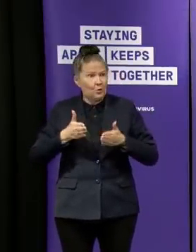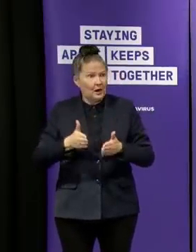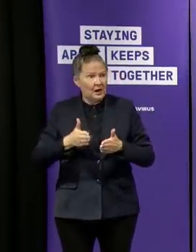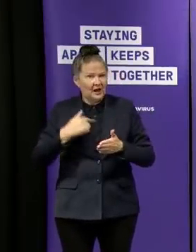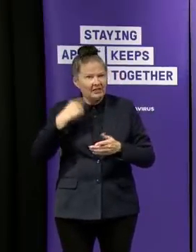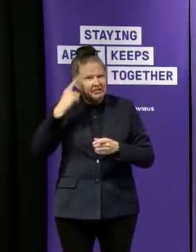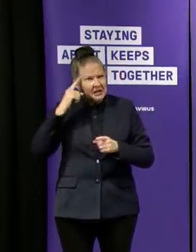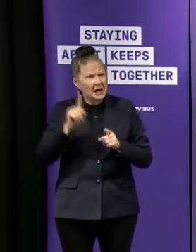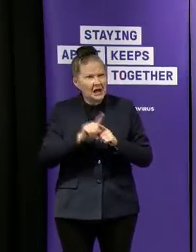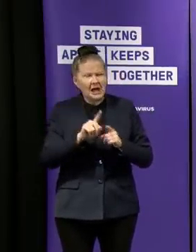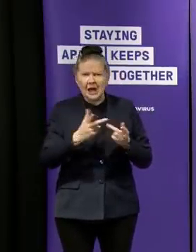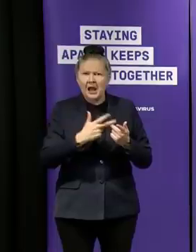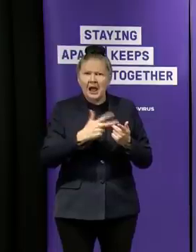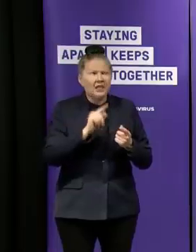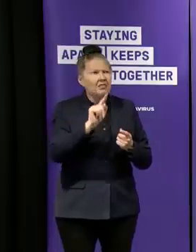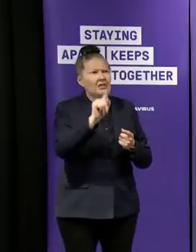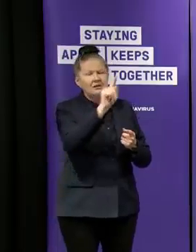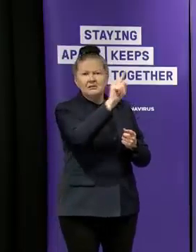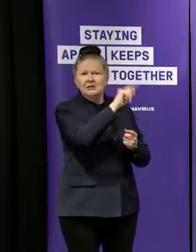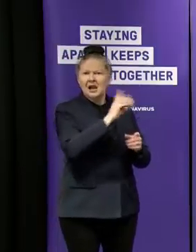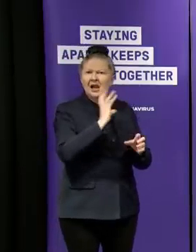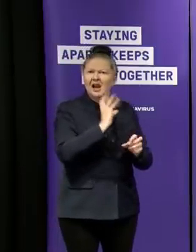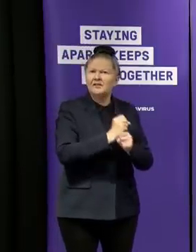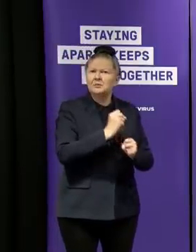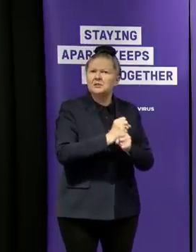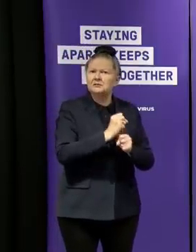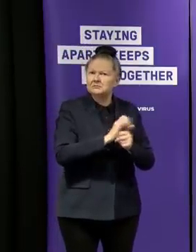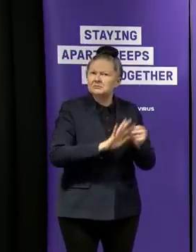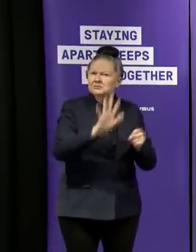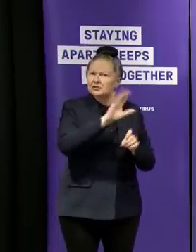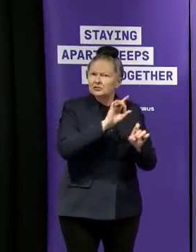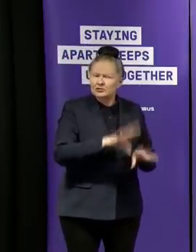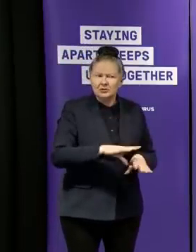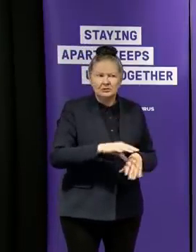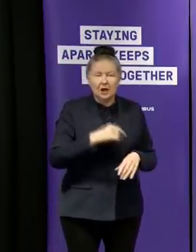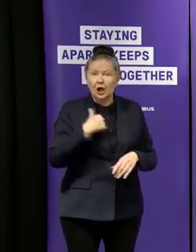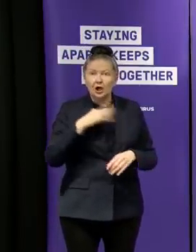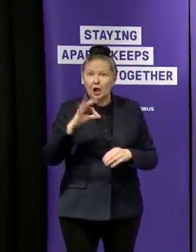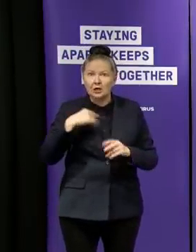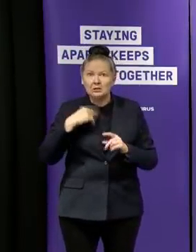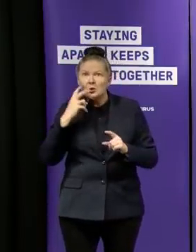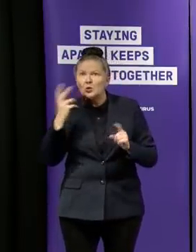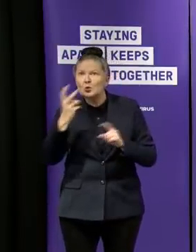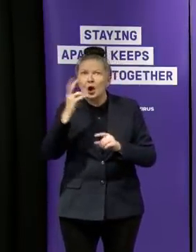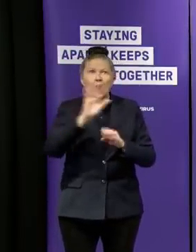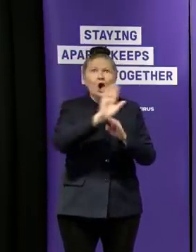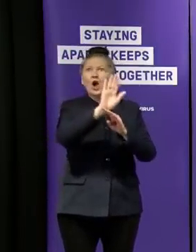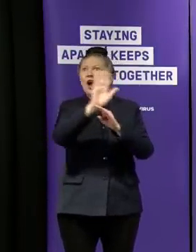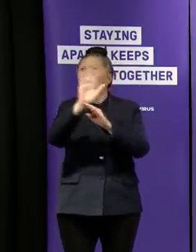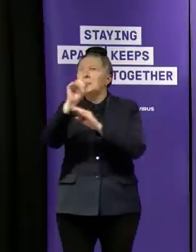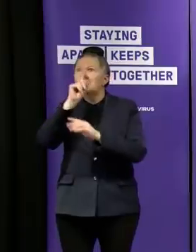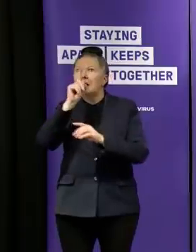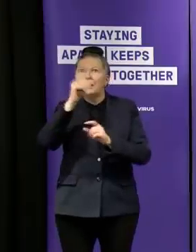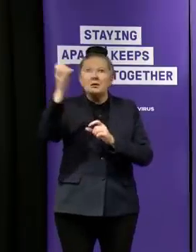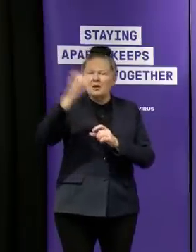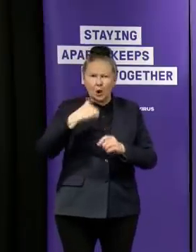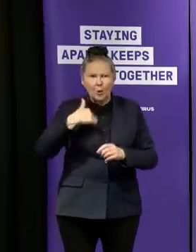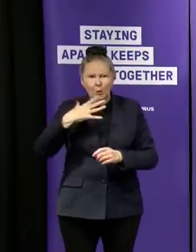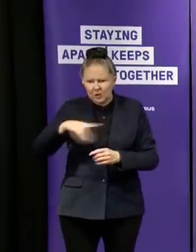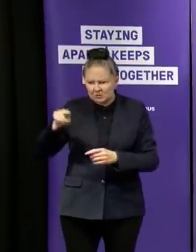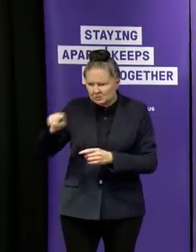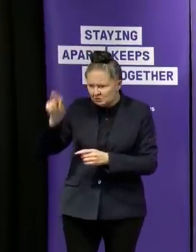is broadly reflective of what's happened in other governments. We're not doing a global search. We need someone who knows the Victorian Public Service, who's